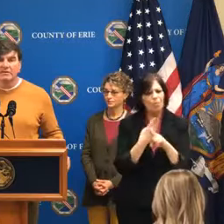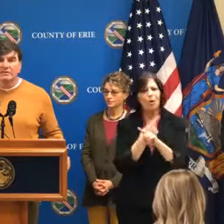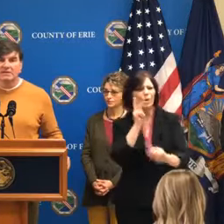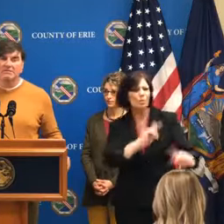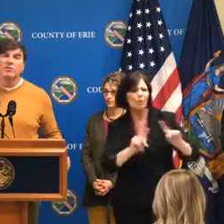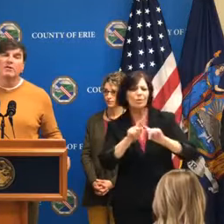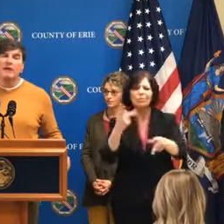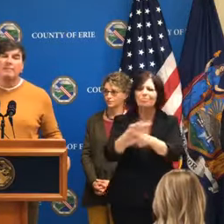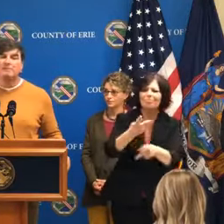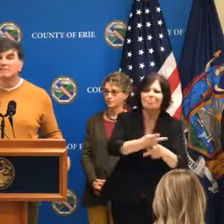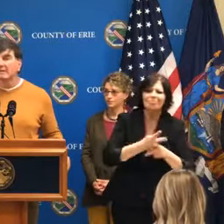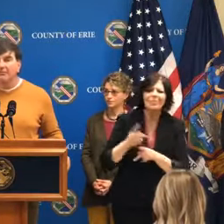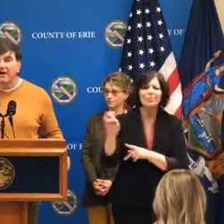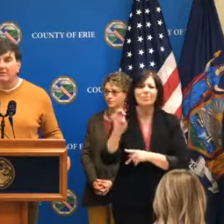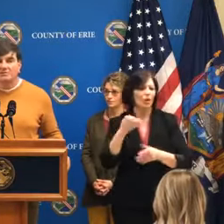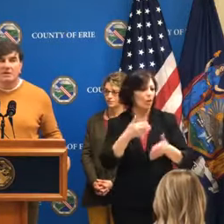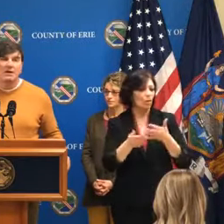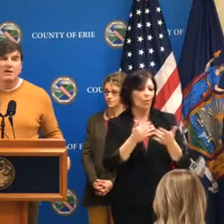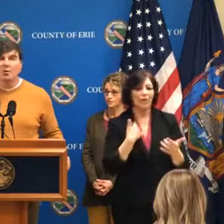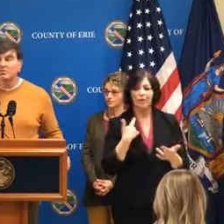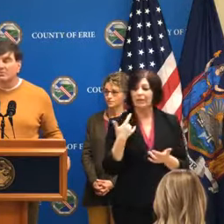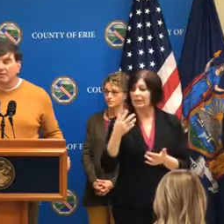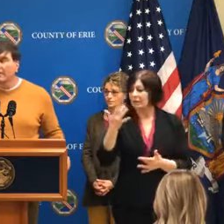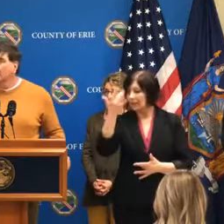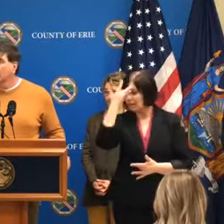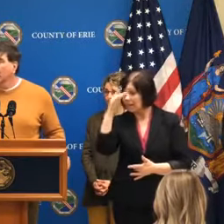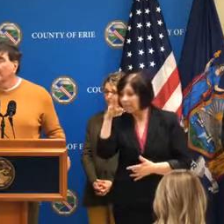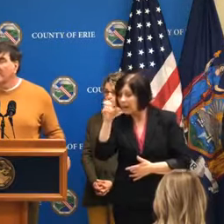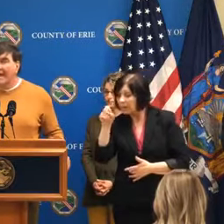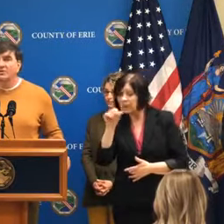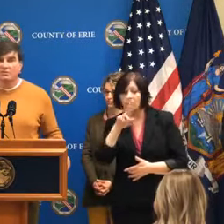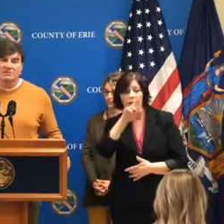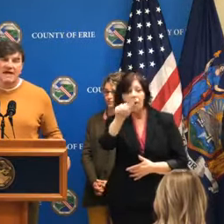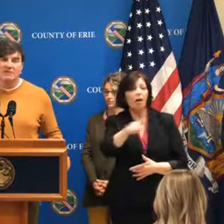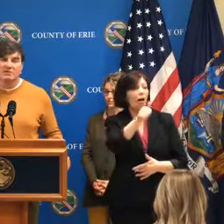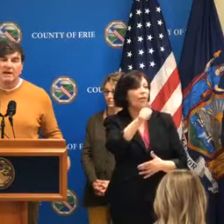through these things, and whether it happens to be a virus or some other type of